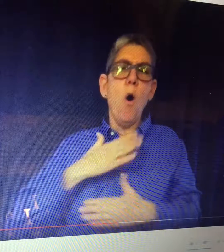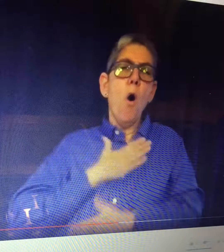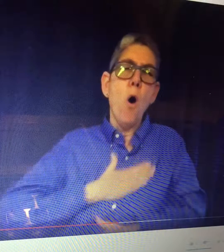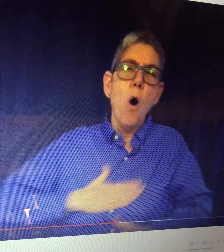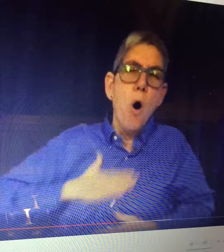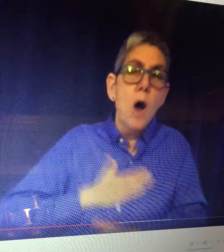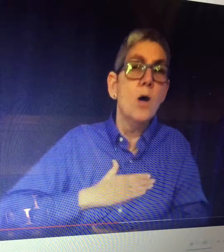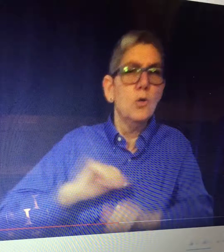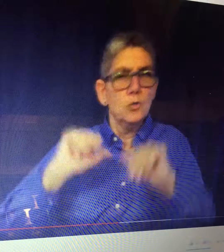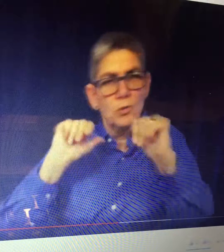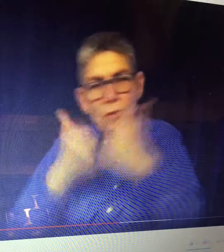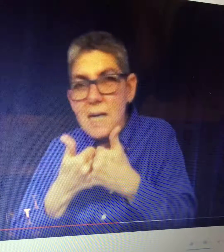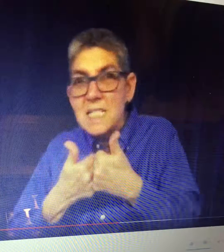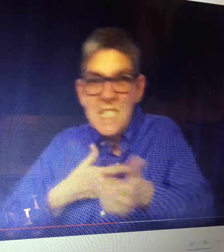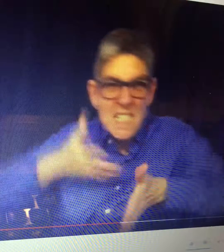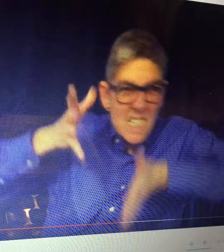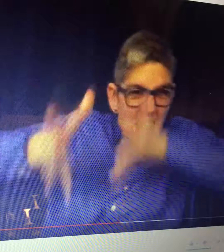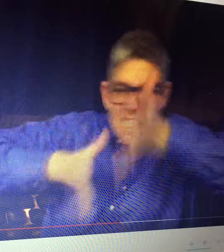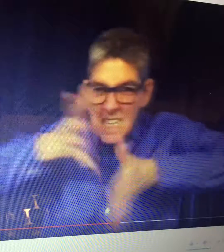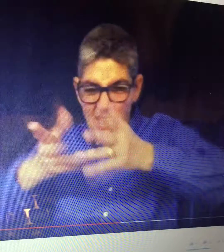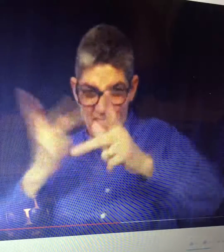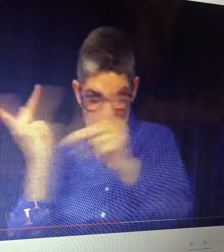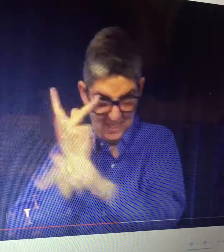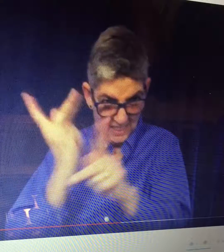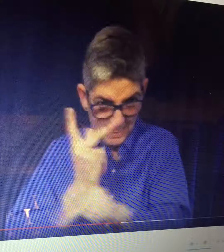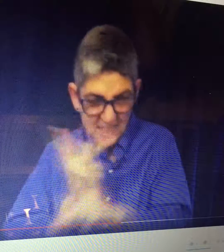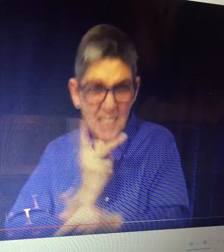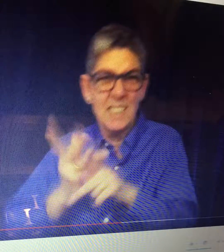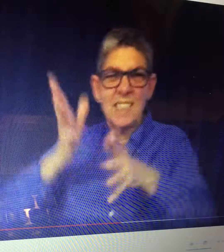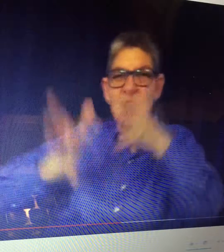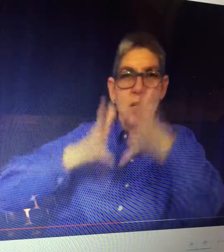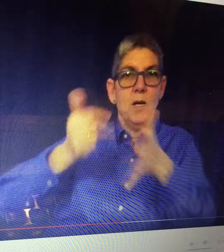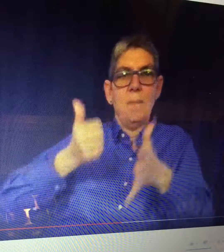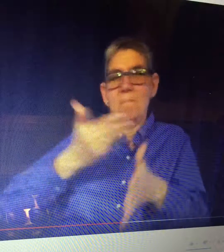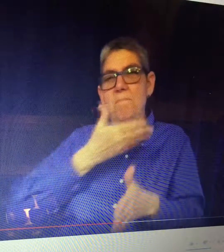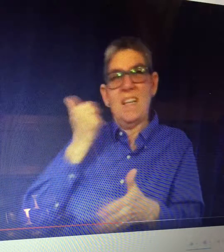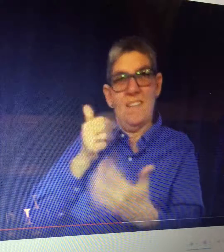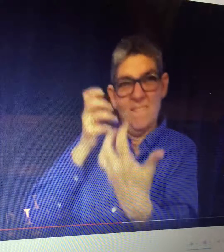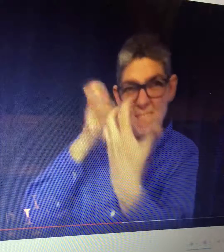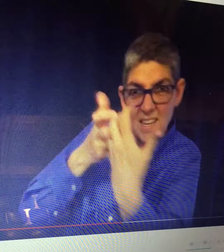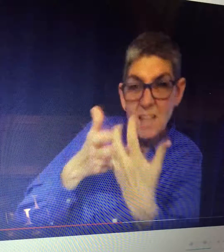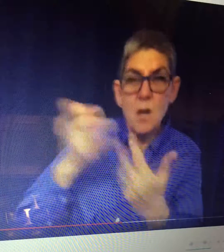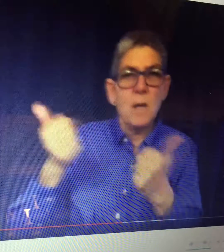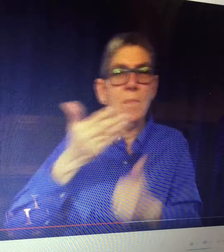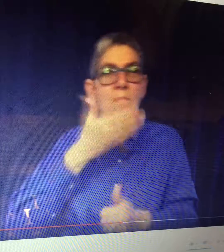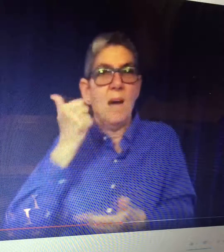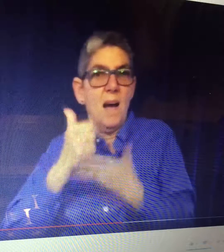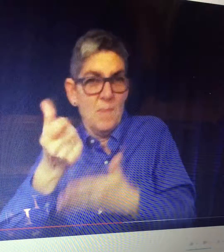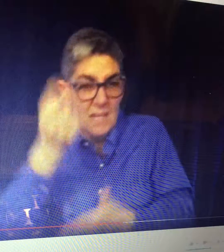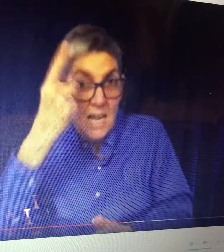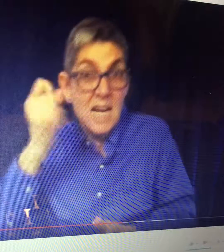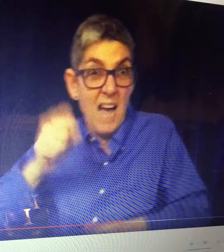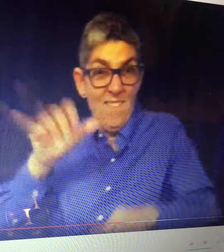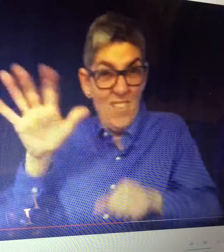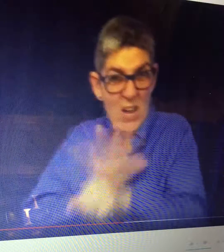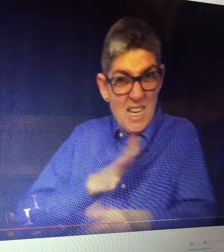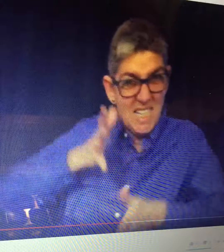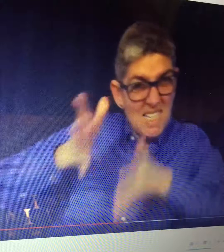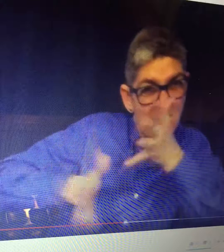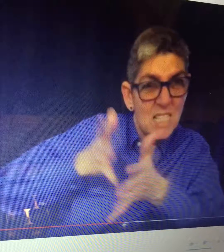cherish the International Sign Language, as I do as an interpreter. It's challenging to try to figure out what all the gestures are and what best fits and what we do to